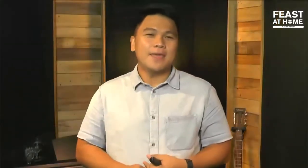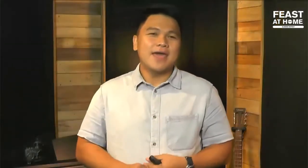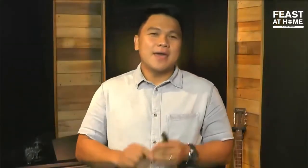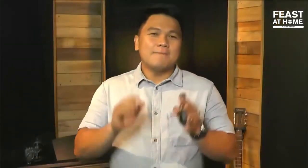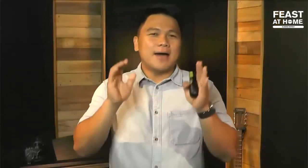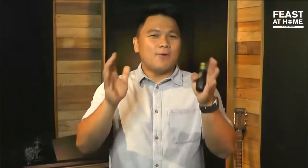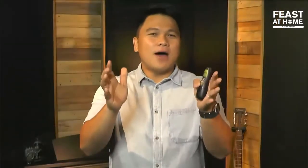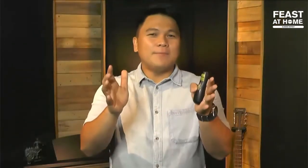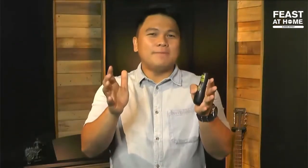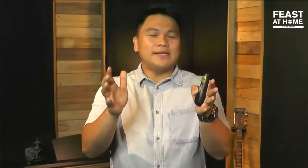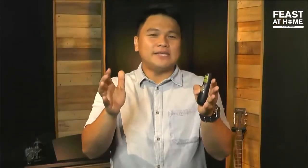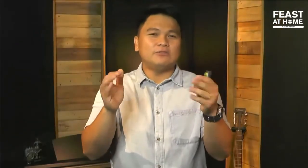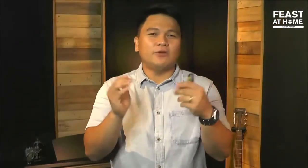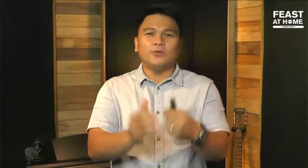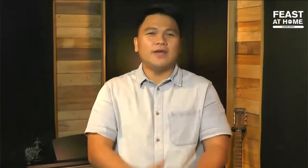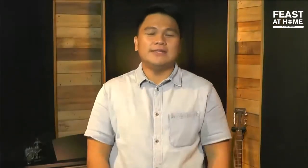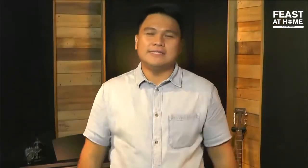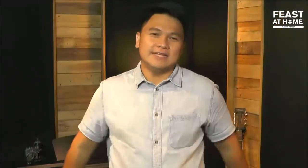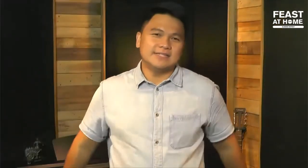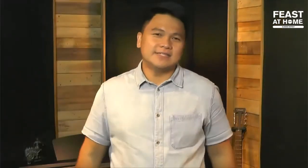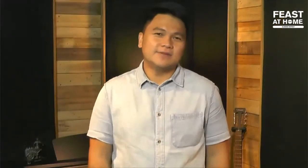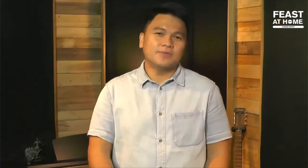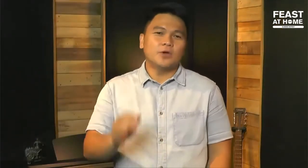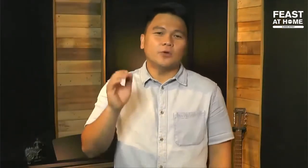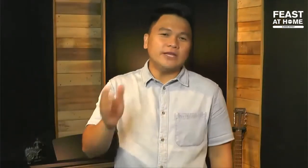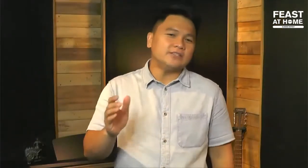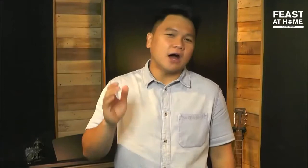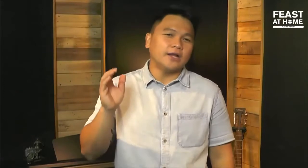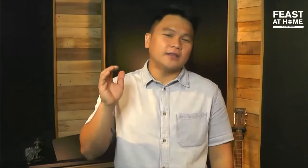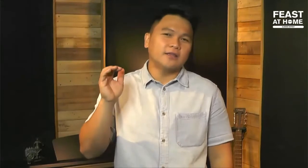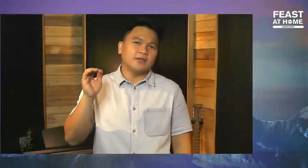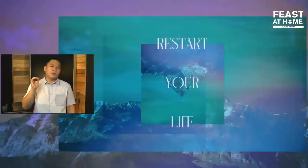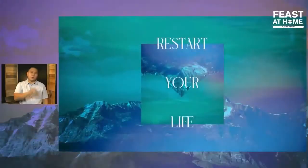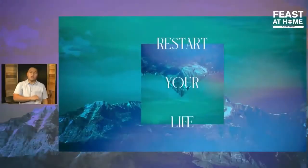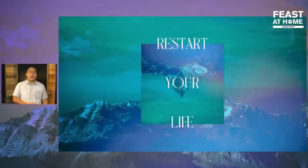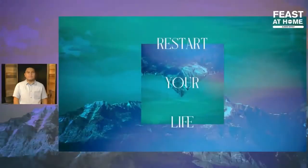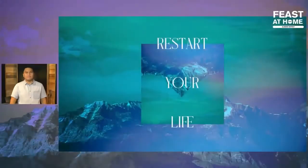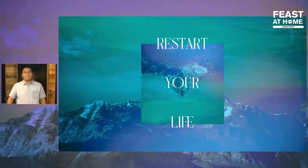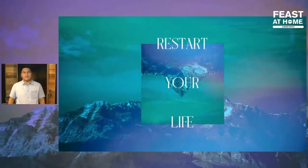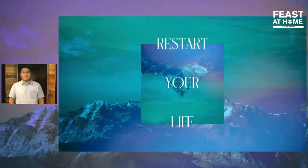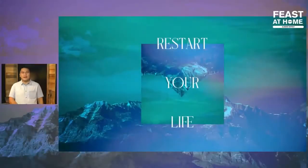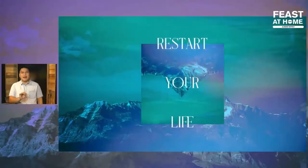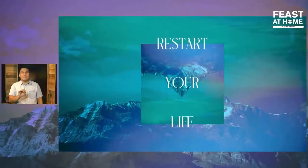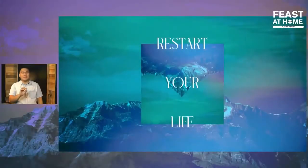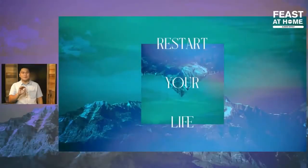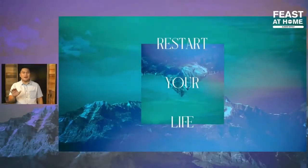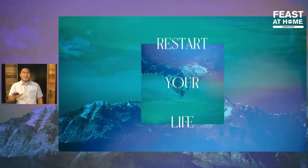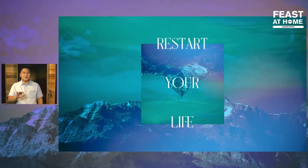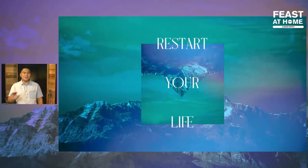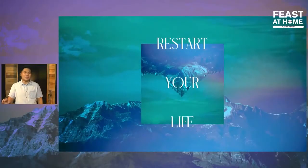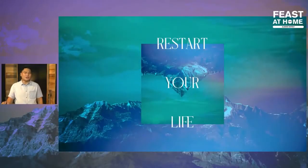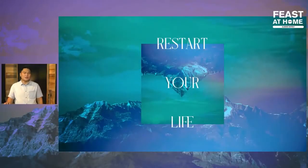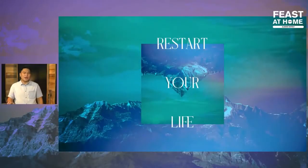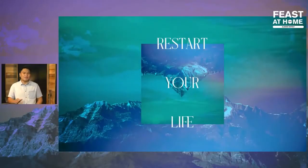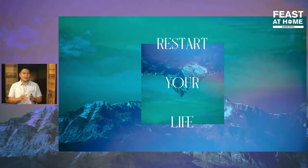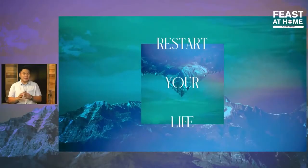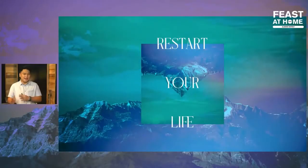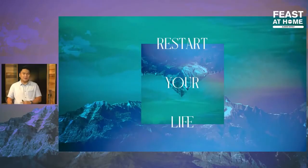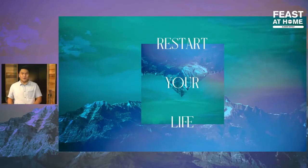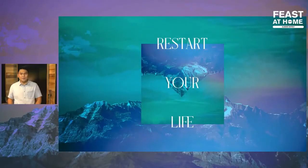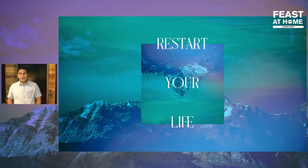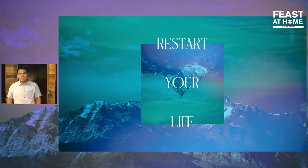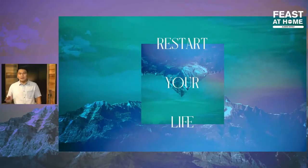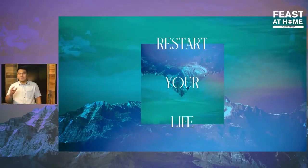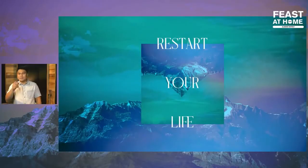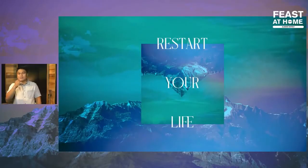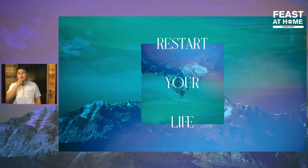ready. My one big message for you today is this. Restart your life. Malalaman ninyo bakit restart your life later